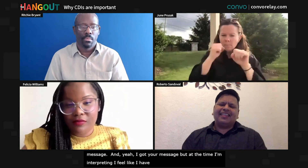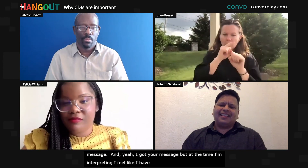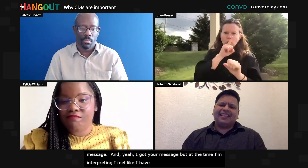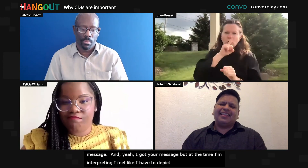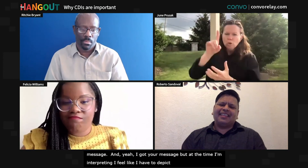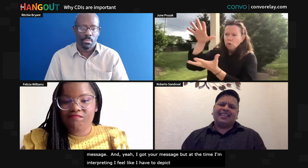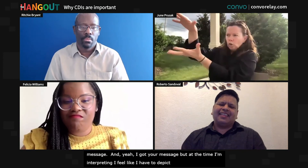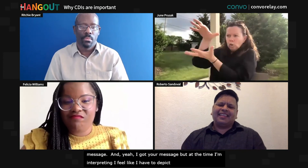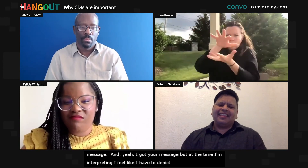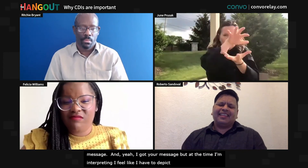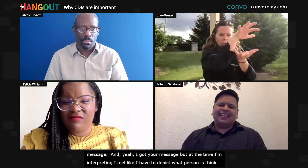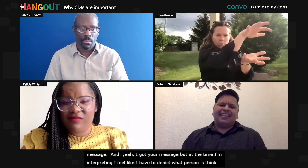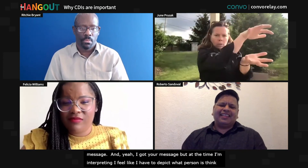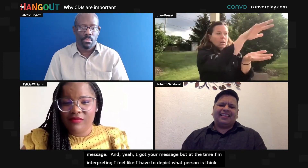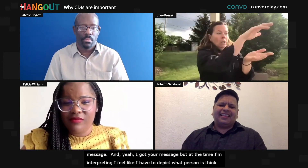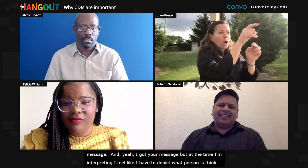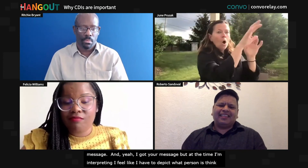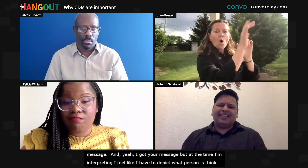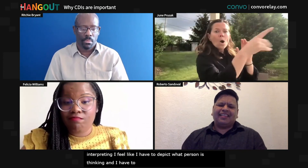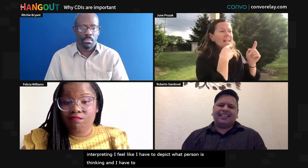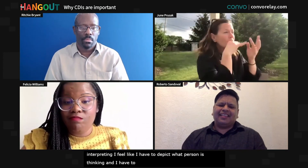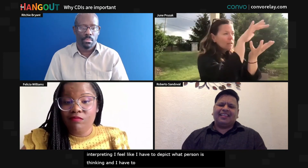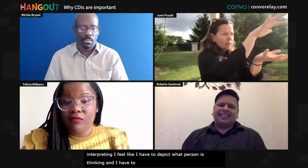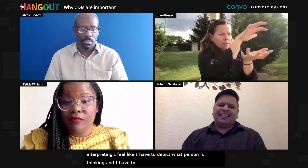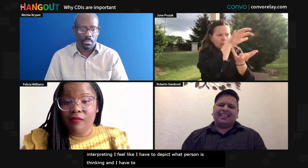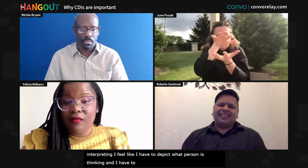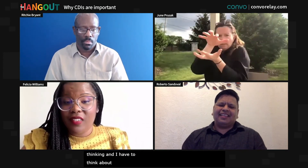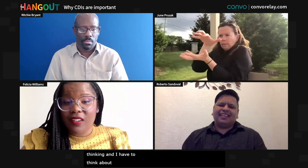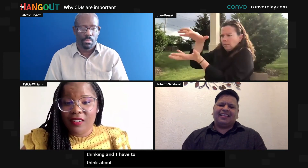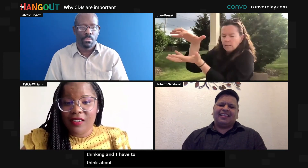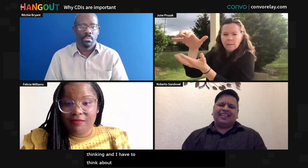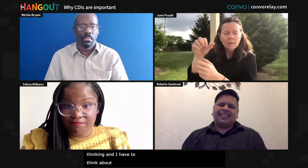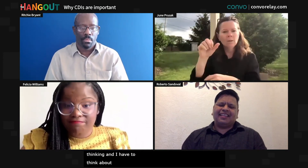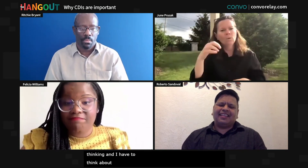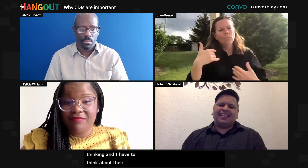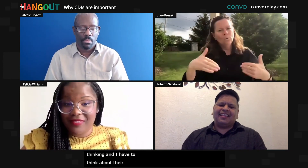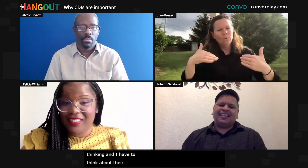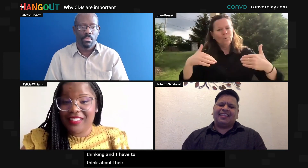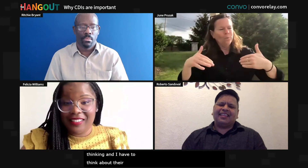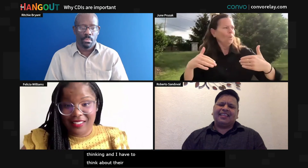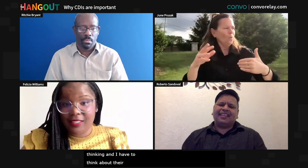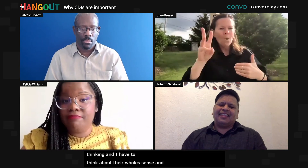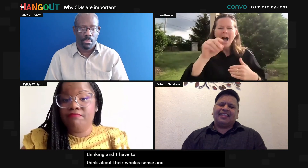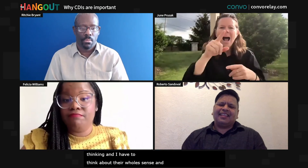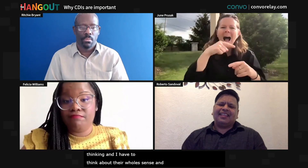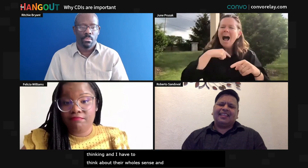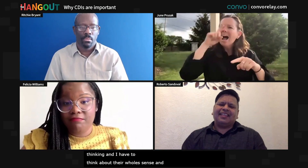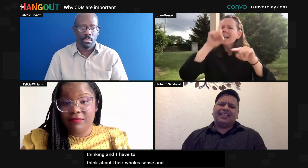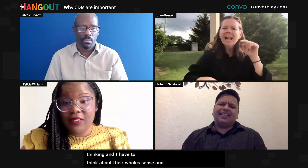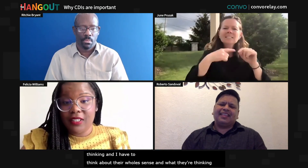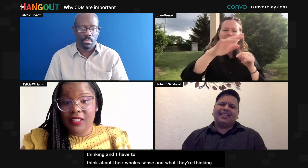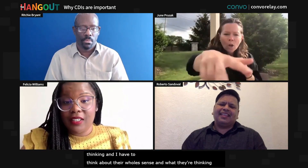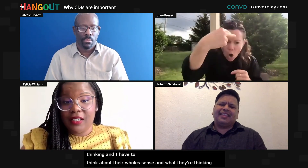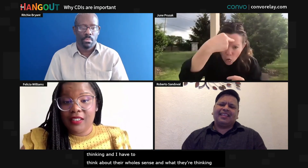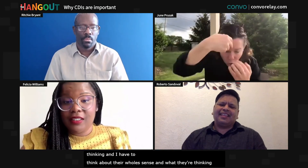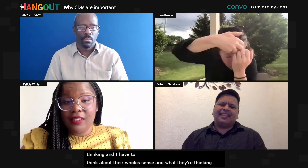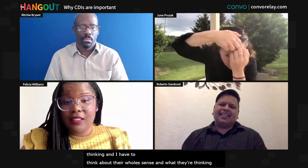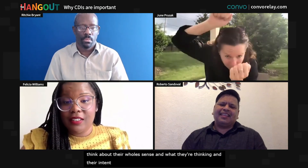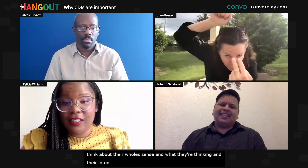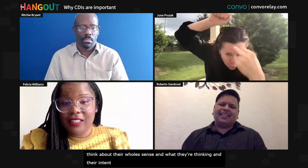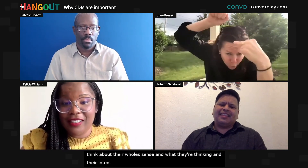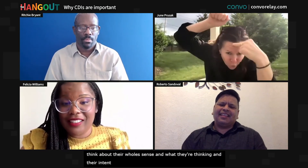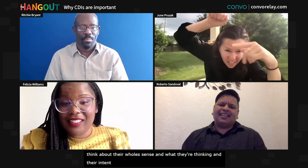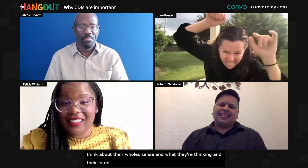about completely their whole essence and what they're thinking and their intent. And I have to take all of that and I have to depict that to somebody else